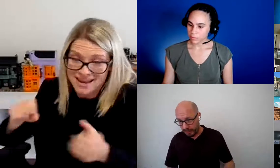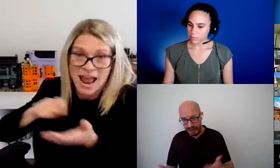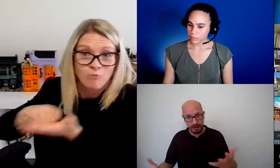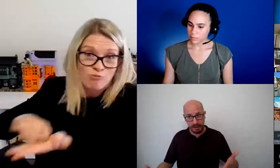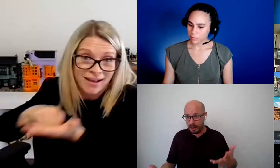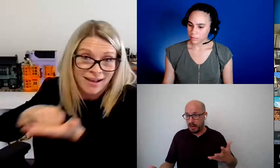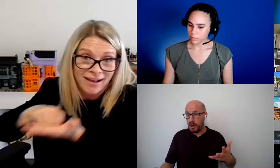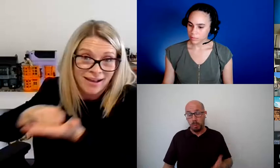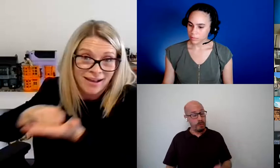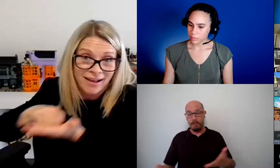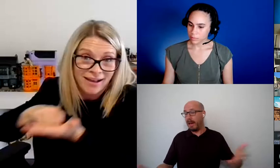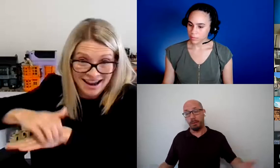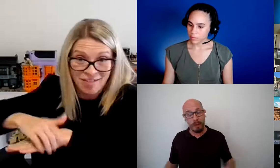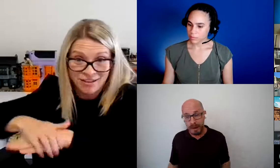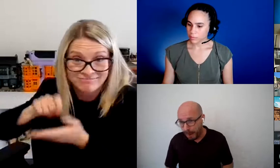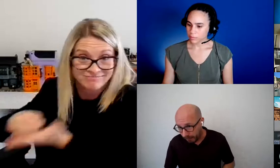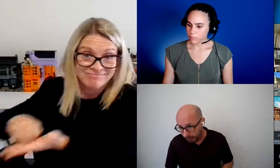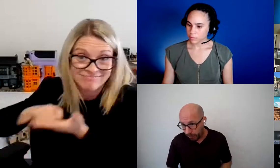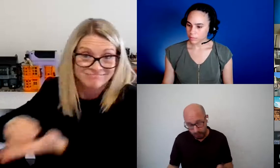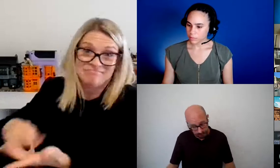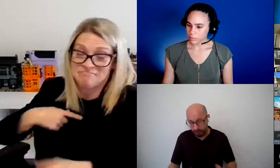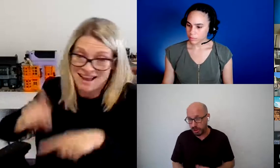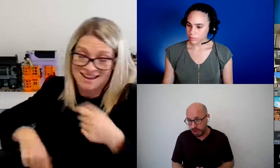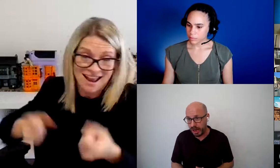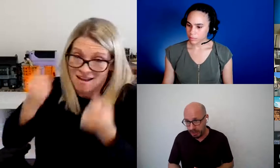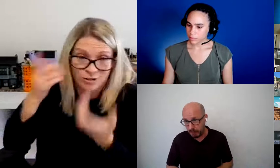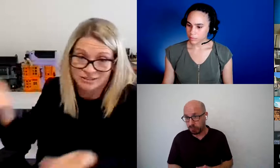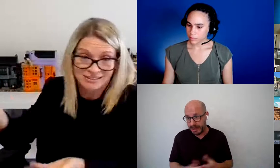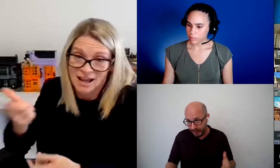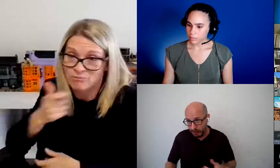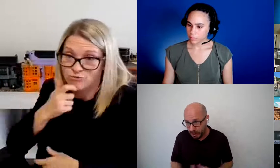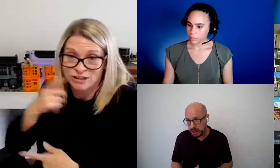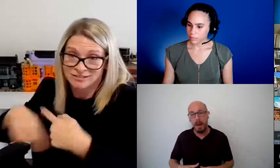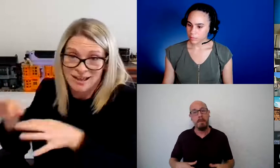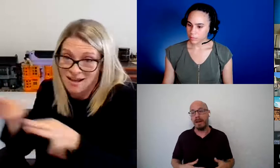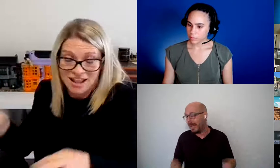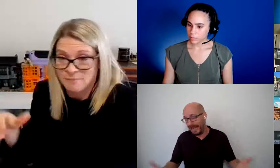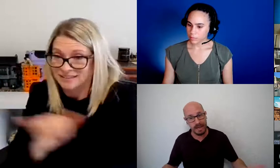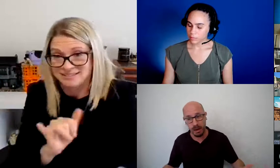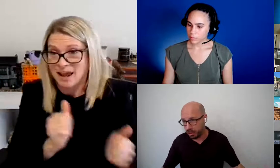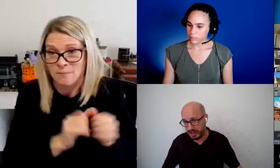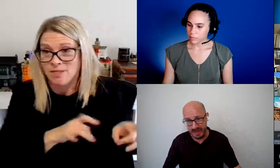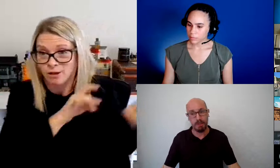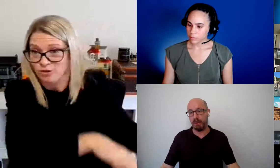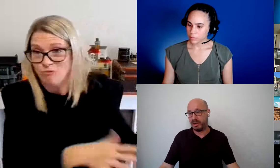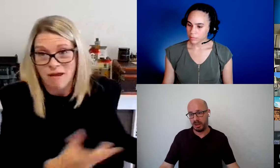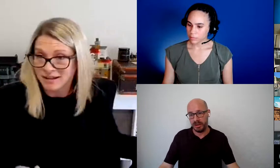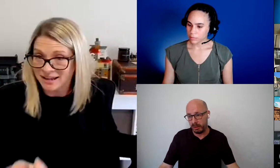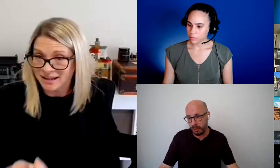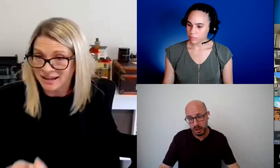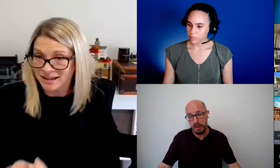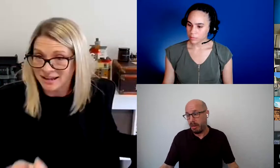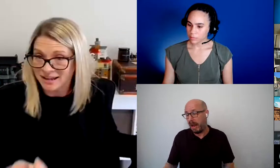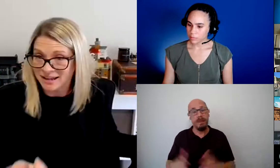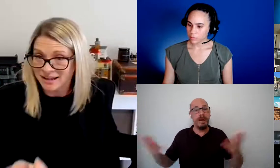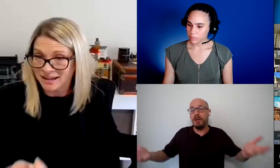in England, we would be able to write back and forth because we shared that written language. But I can't understand British Sign Language any